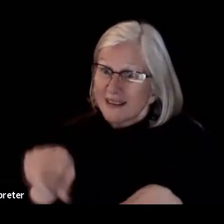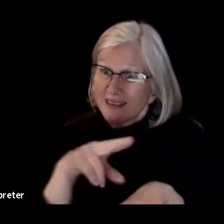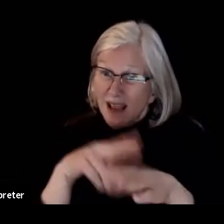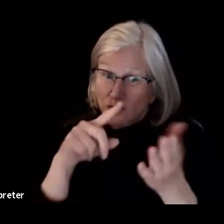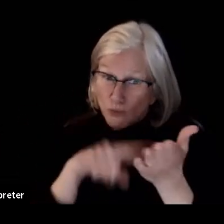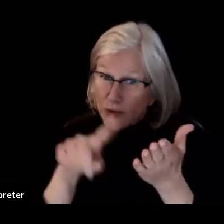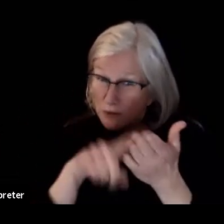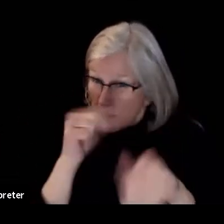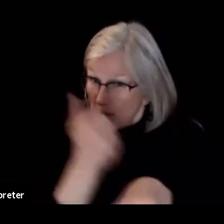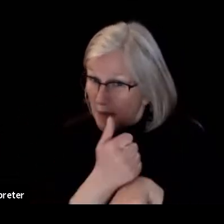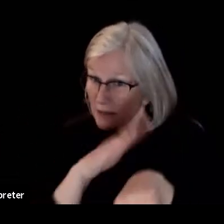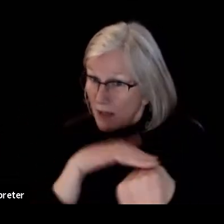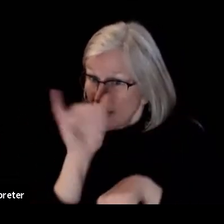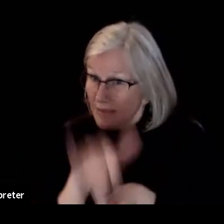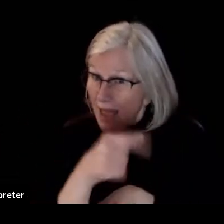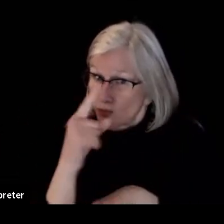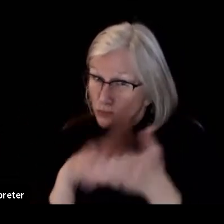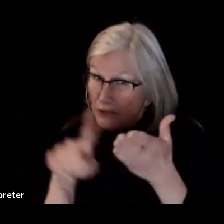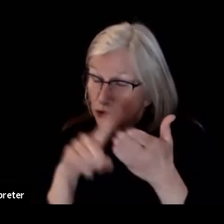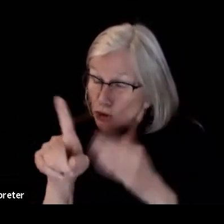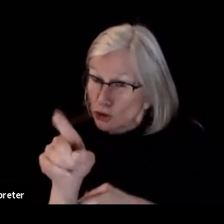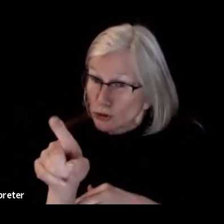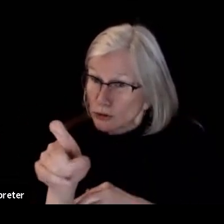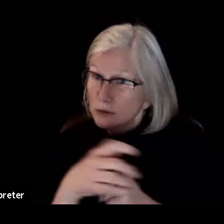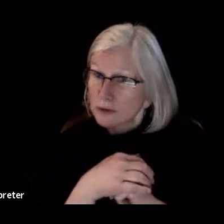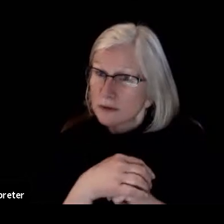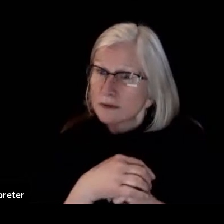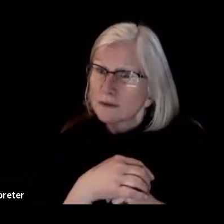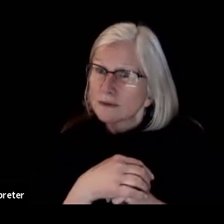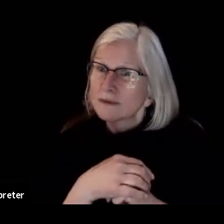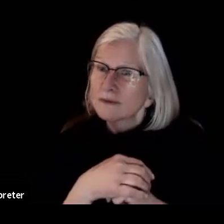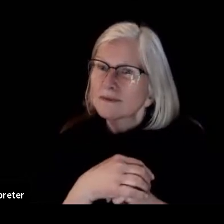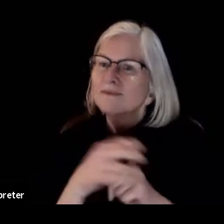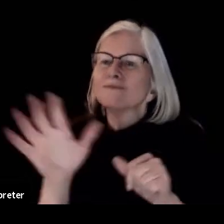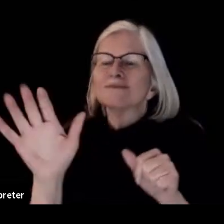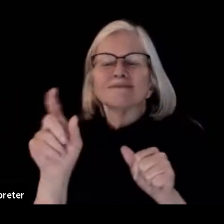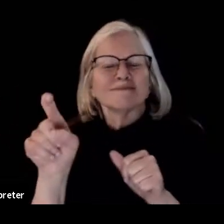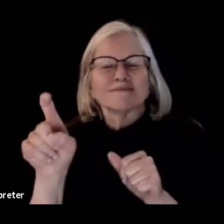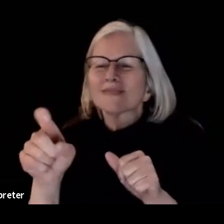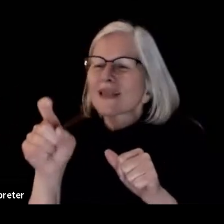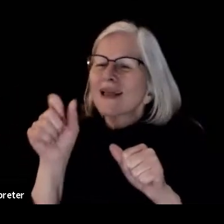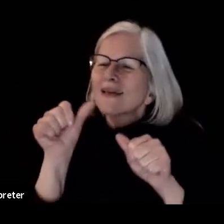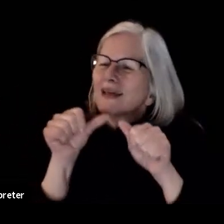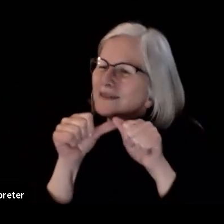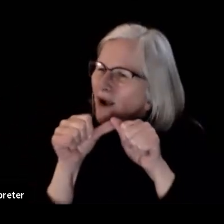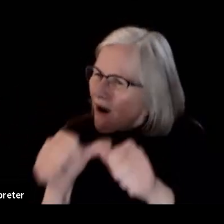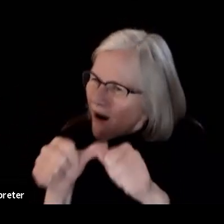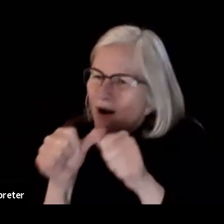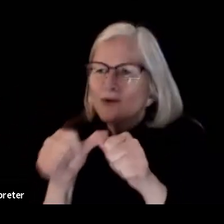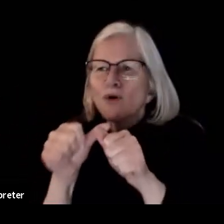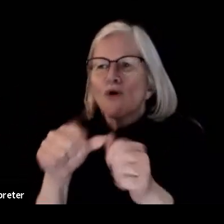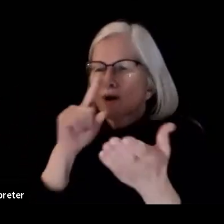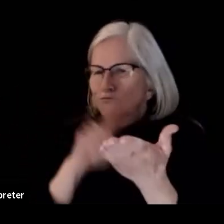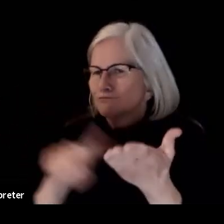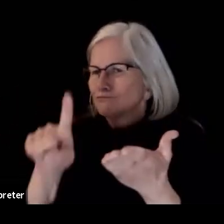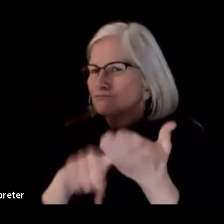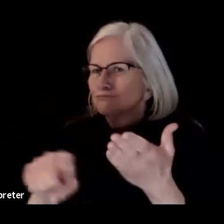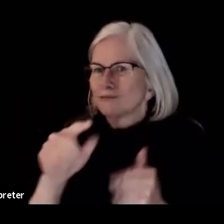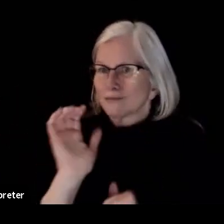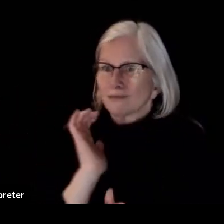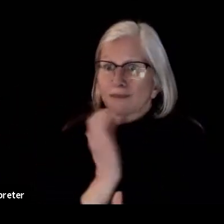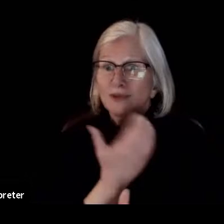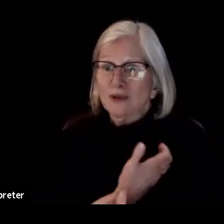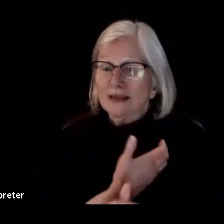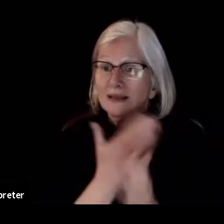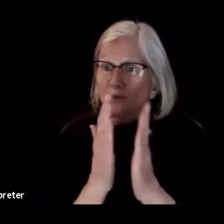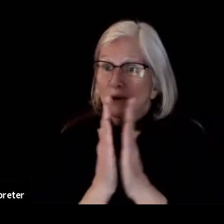Yes, there is ongoing evaluation for this. Our request that these individuals continue